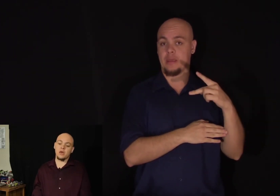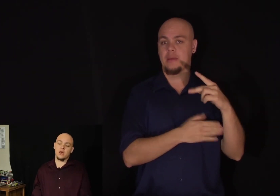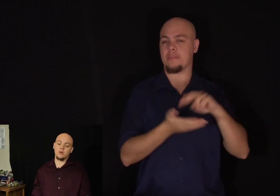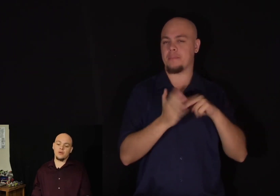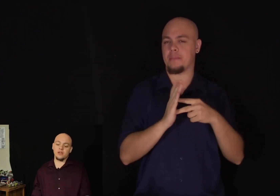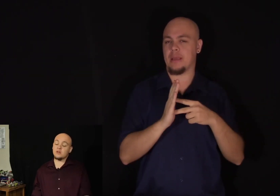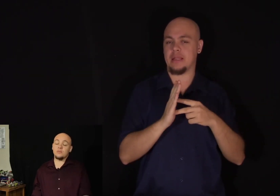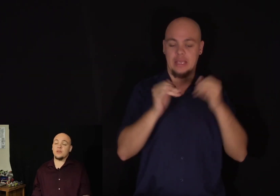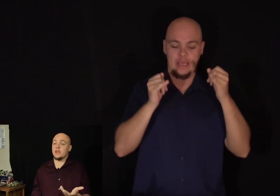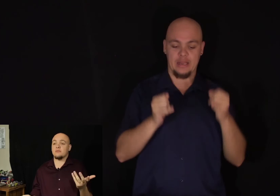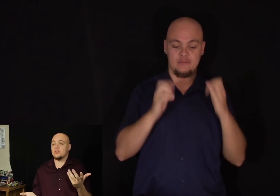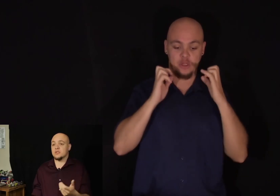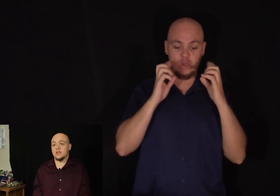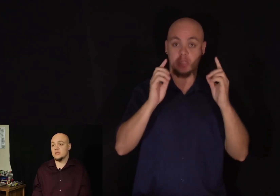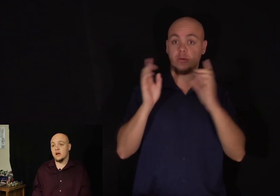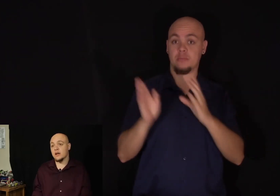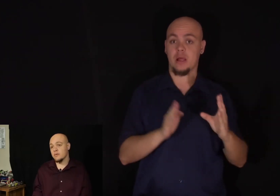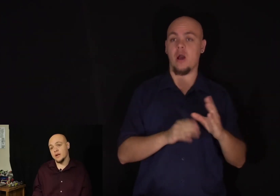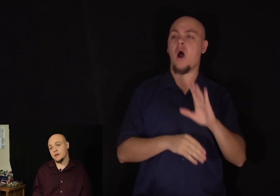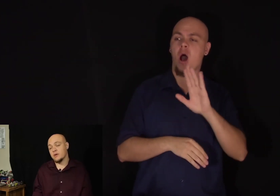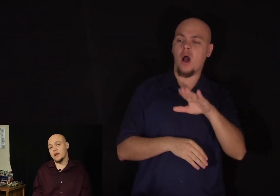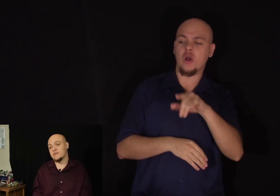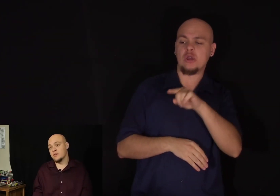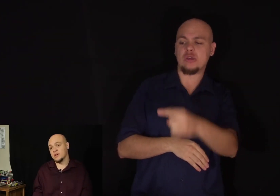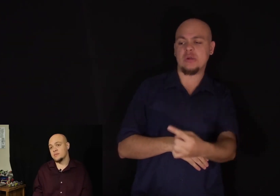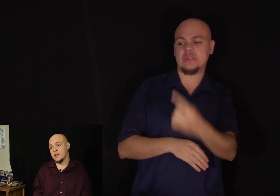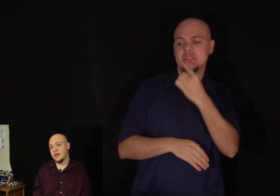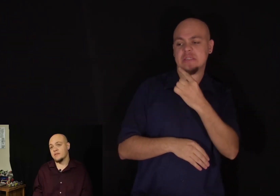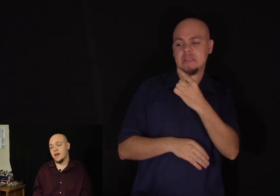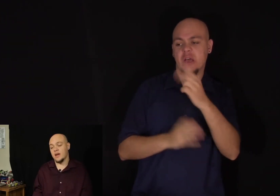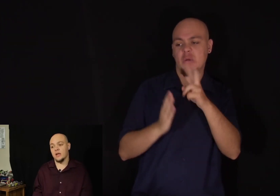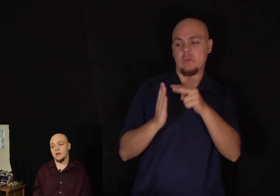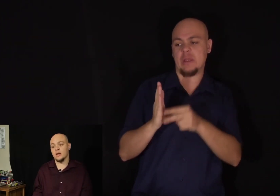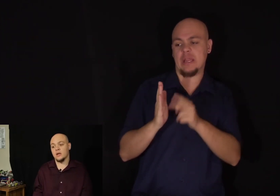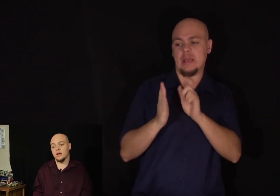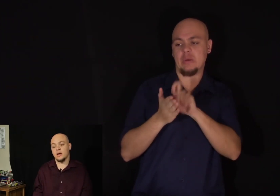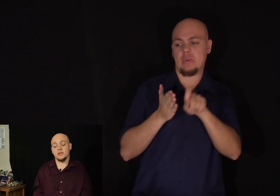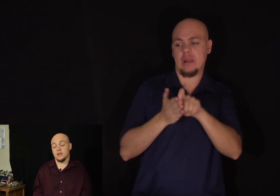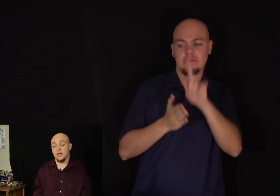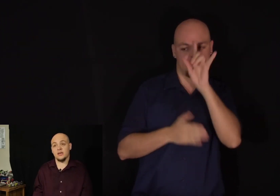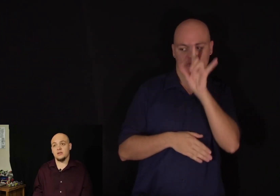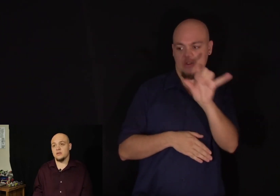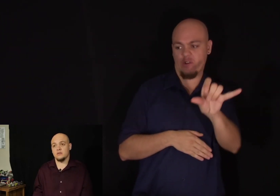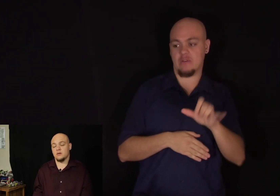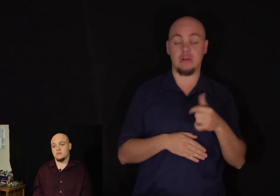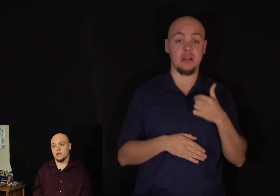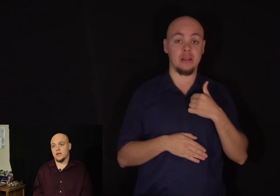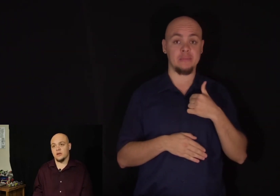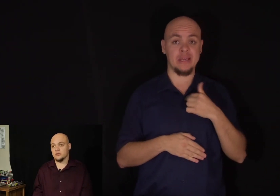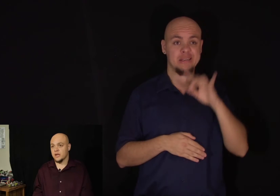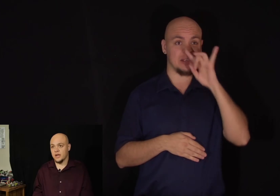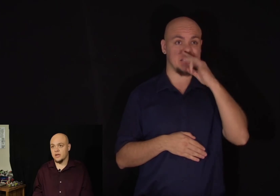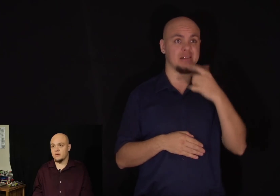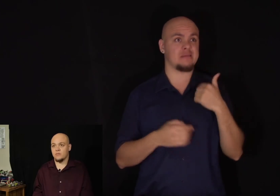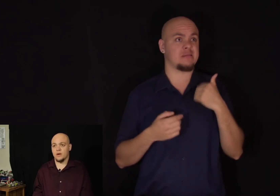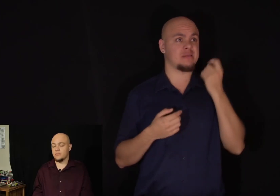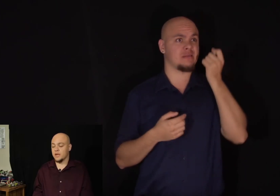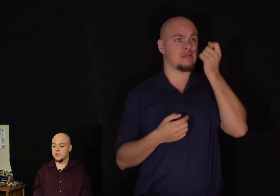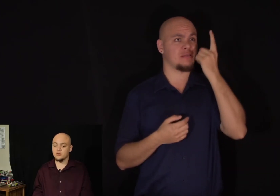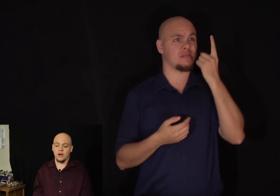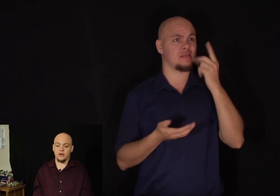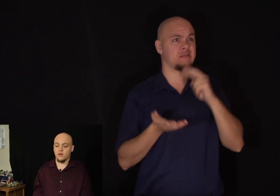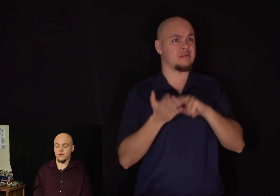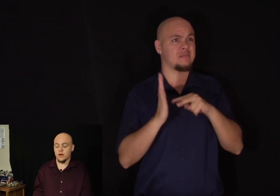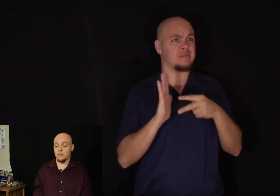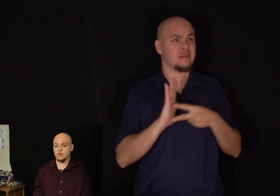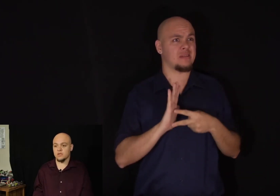plans, where they told me that I was just gonna suck at reading and writing for the rest of my life. And as a kid, you don't really understand what it